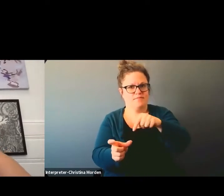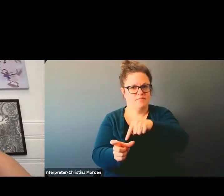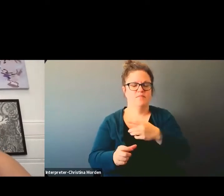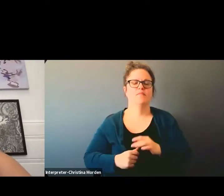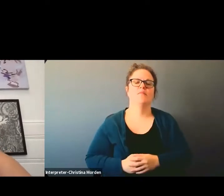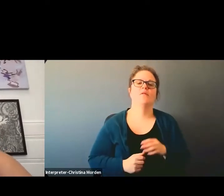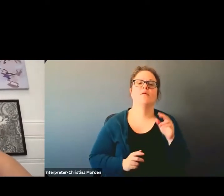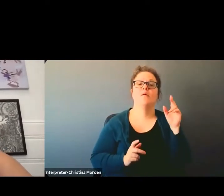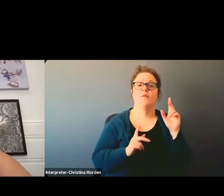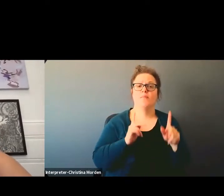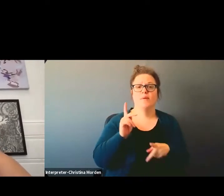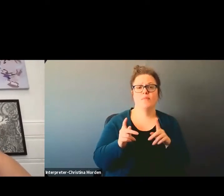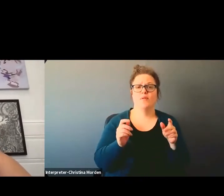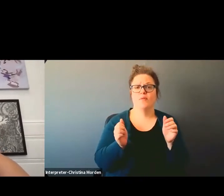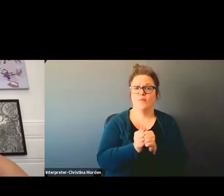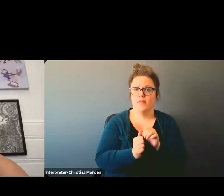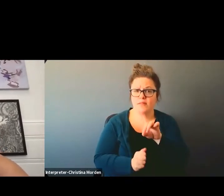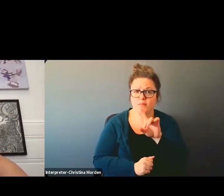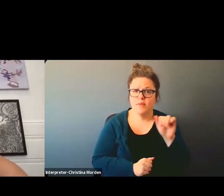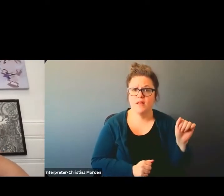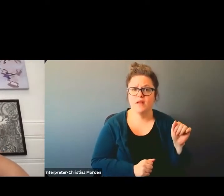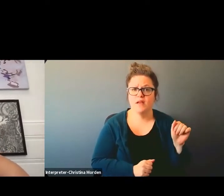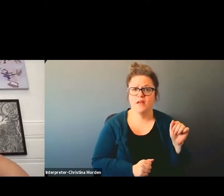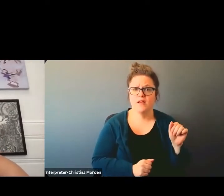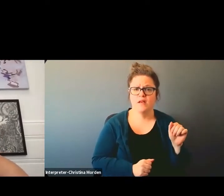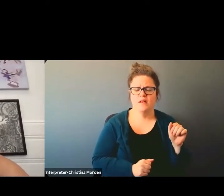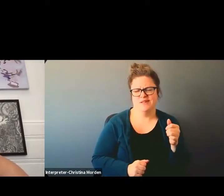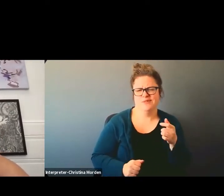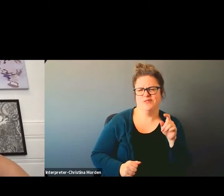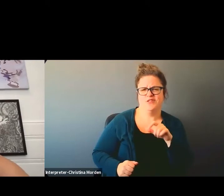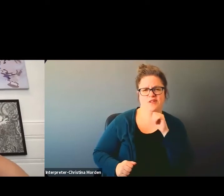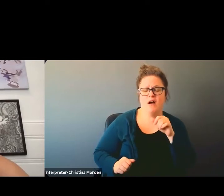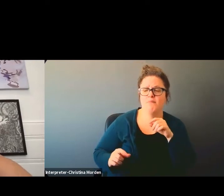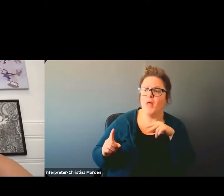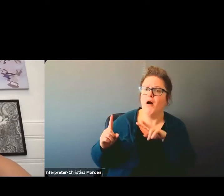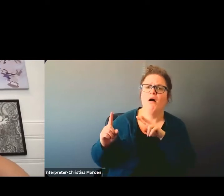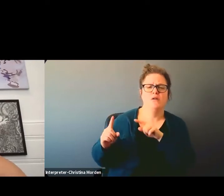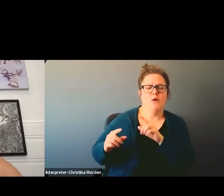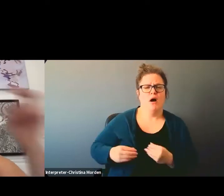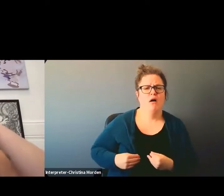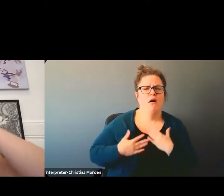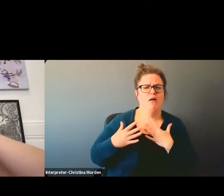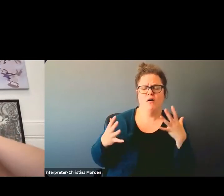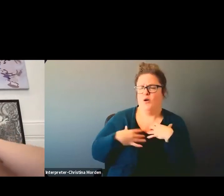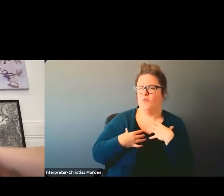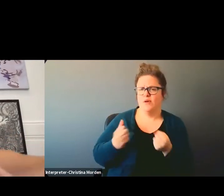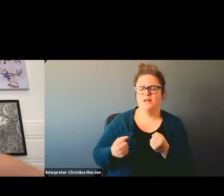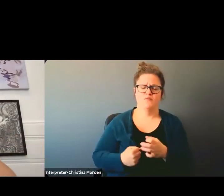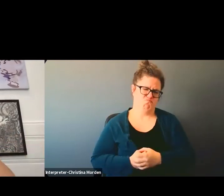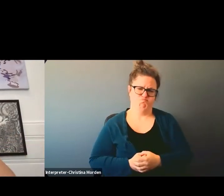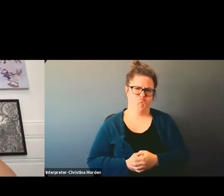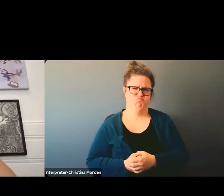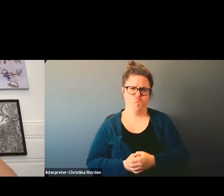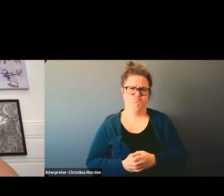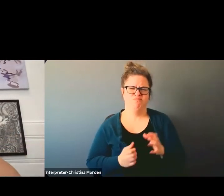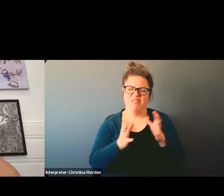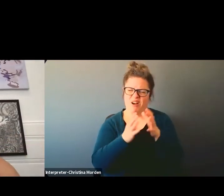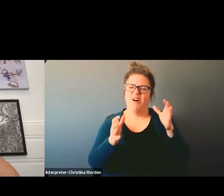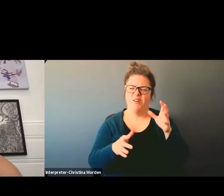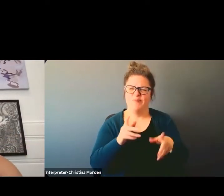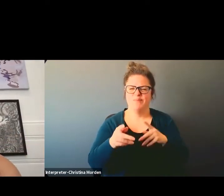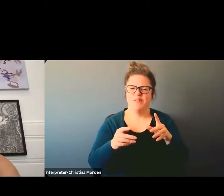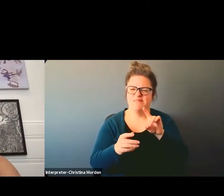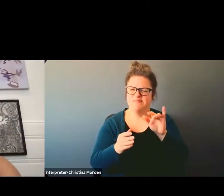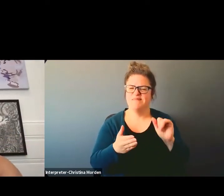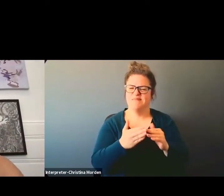disabilities should not automatically be described as inspirational or courageous. This is something that a lot of people in the community find